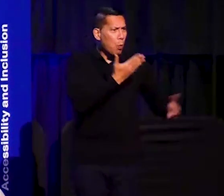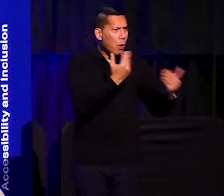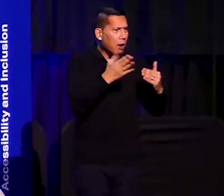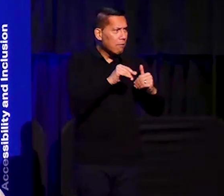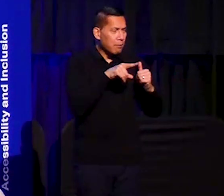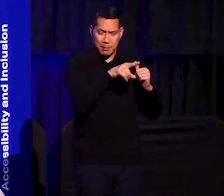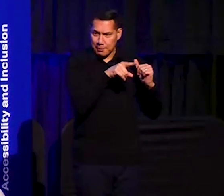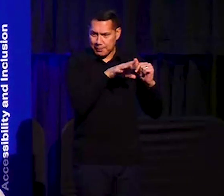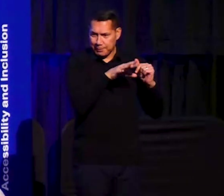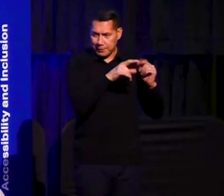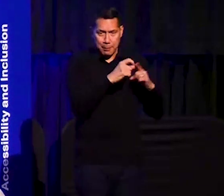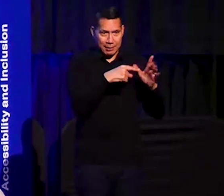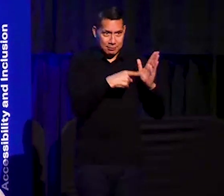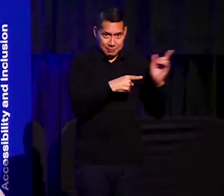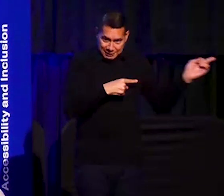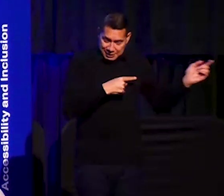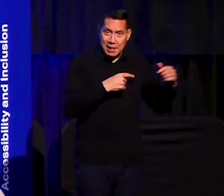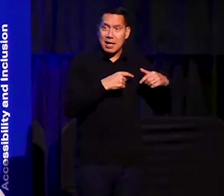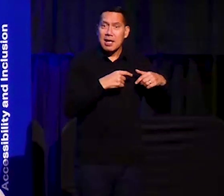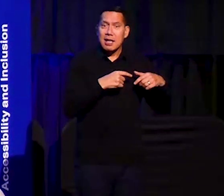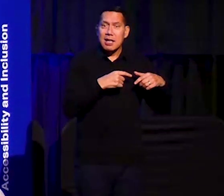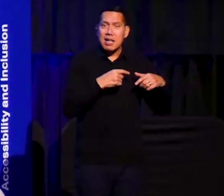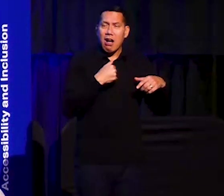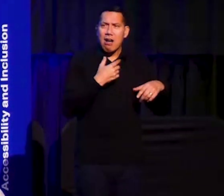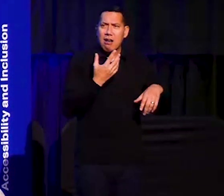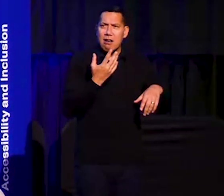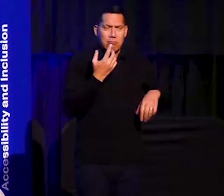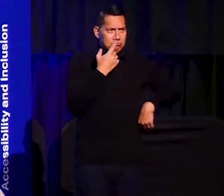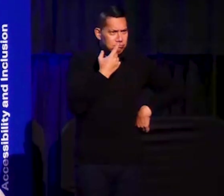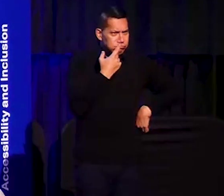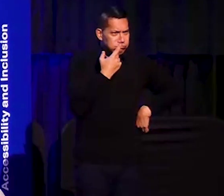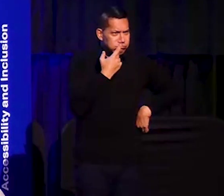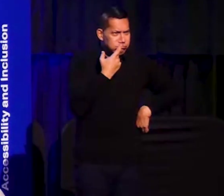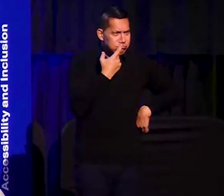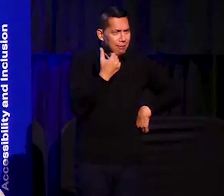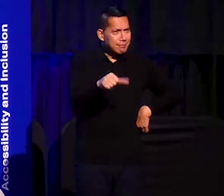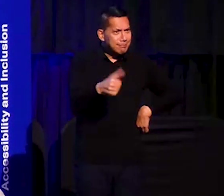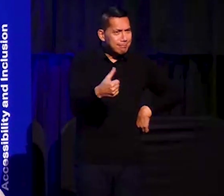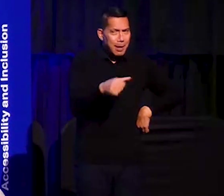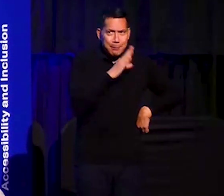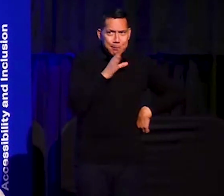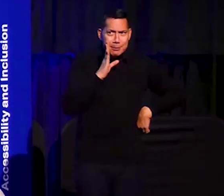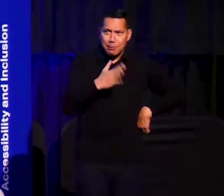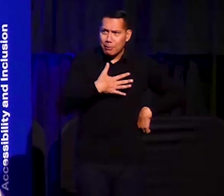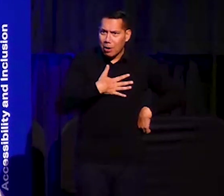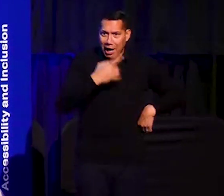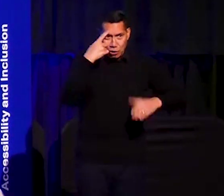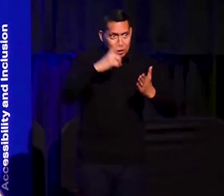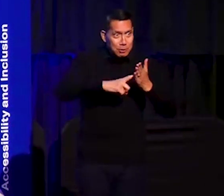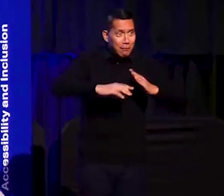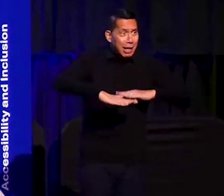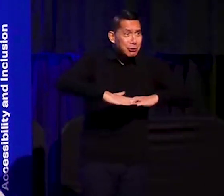Pat, I've uh, I've just realized that I missed my acknowledgement of